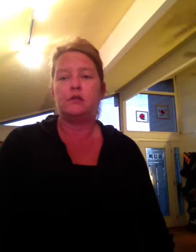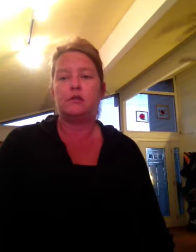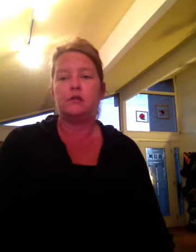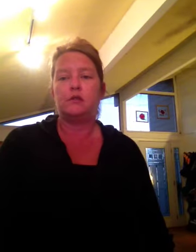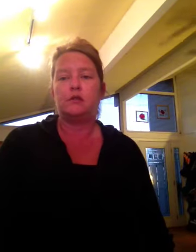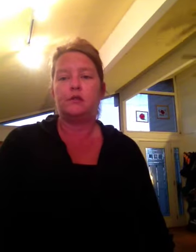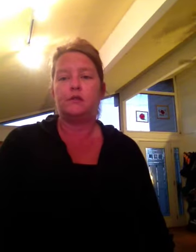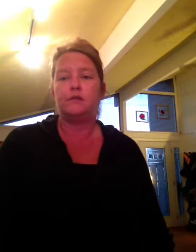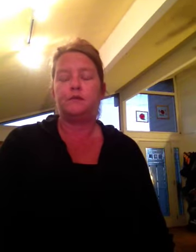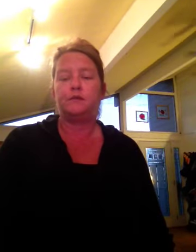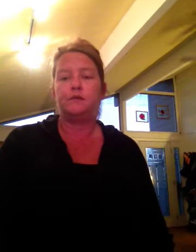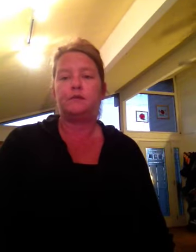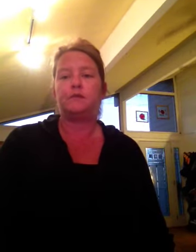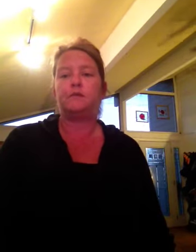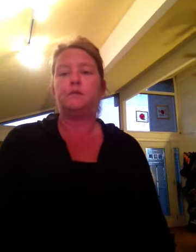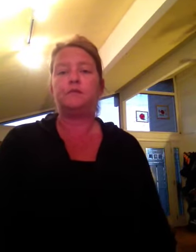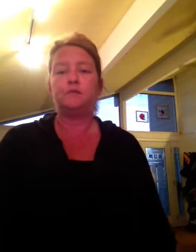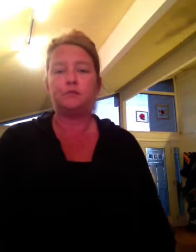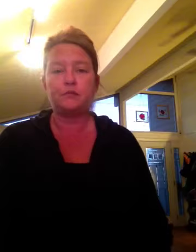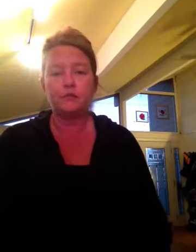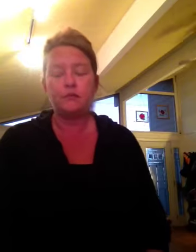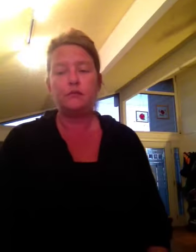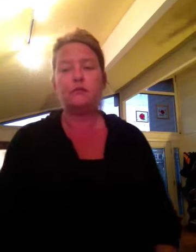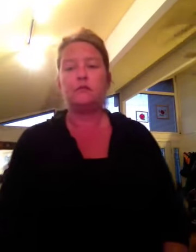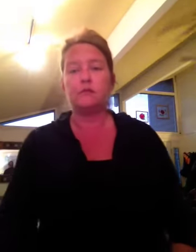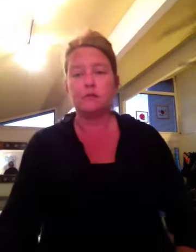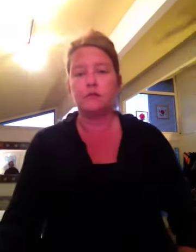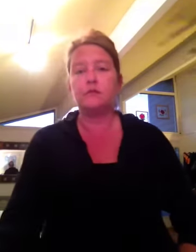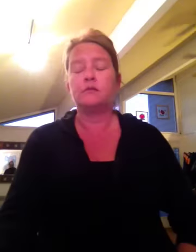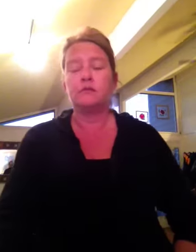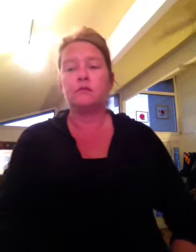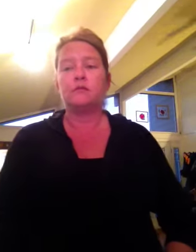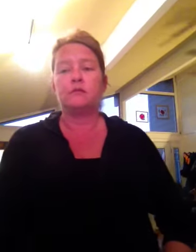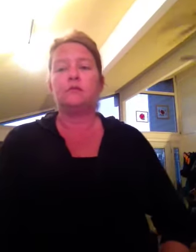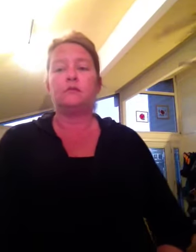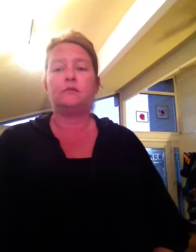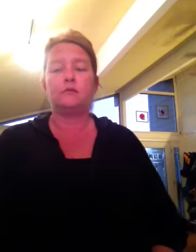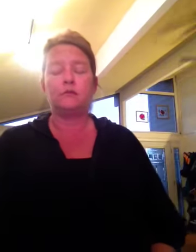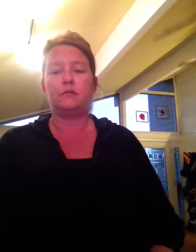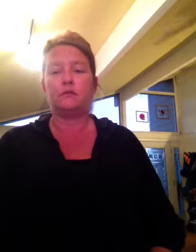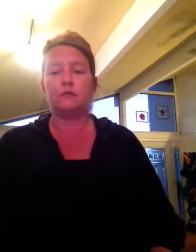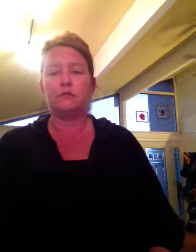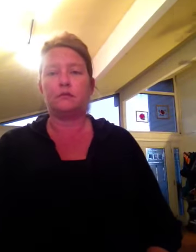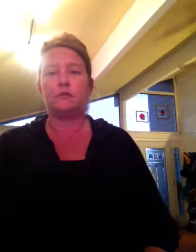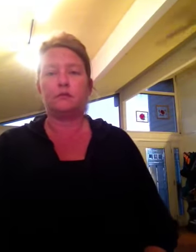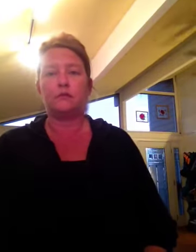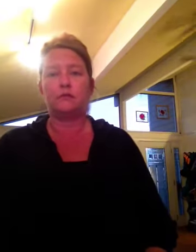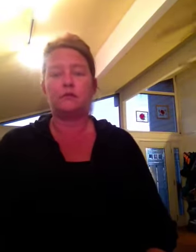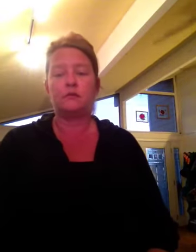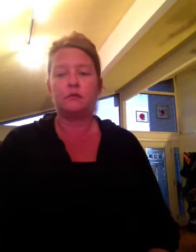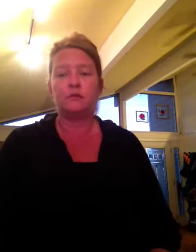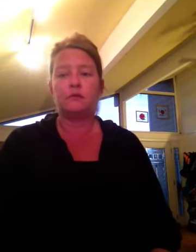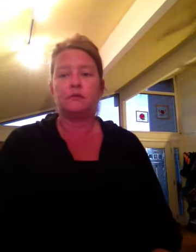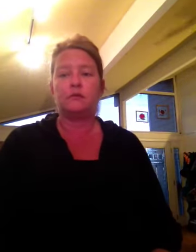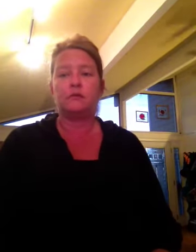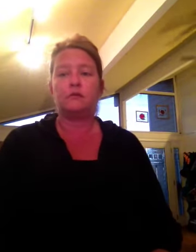Well, and that's where some of this we'll need to calculate and determine how much you will be able to get on a